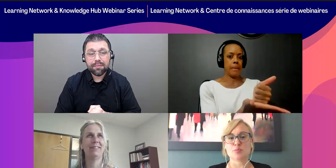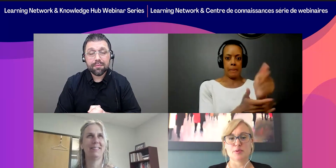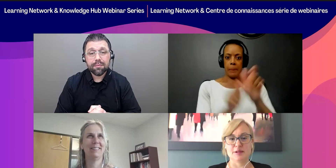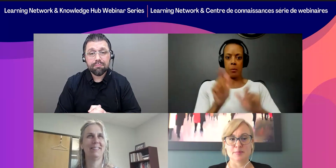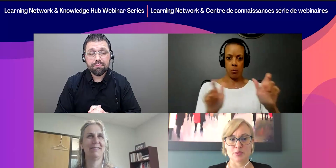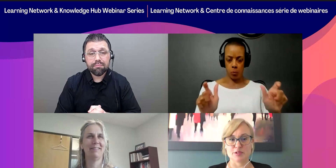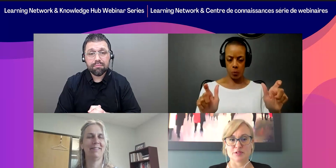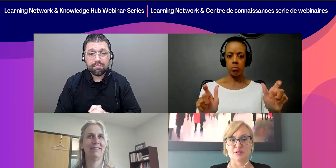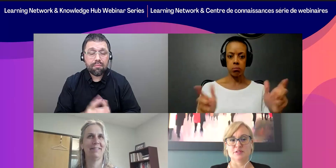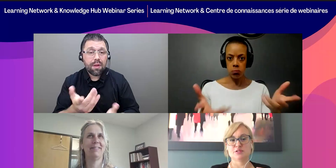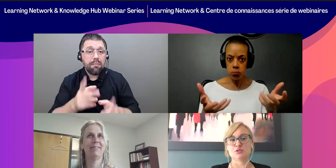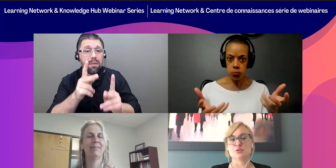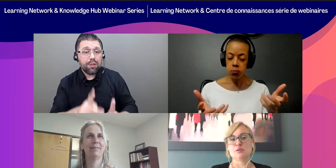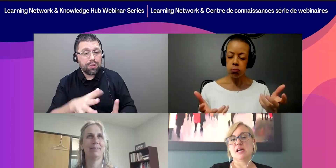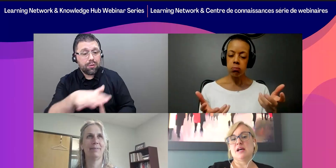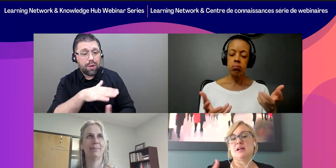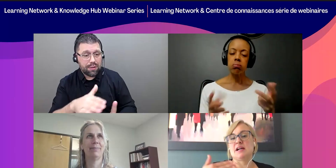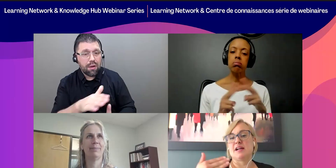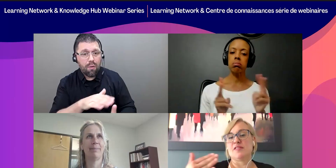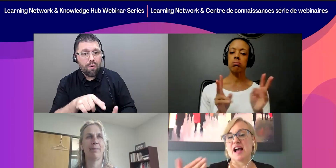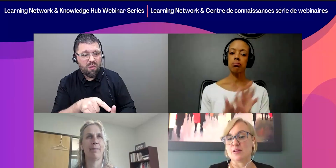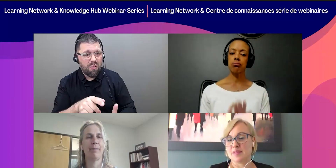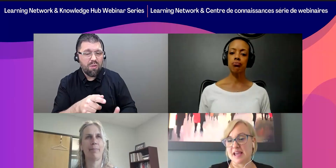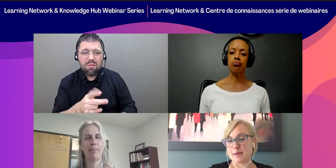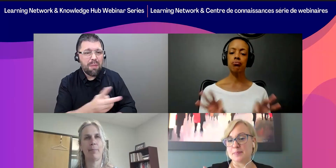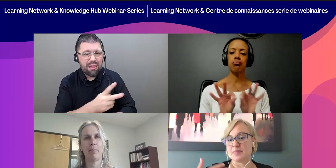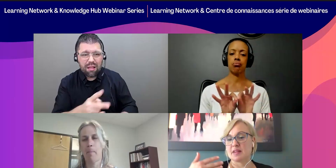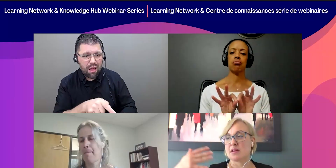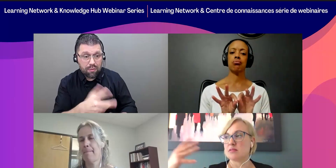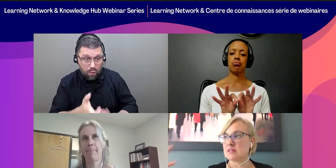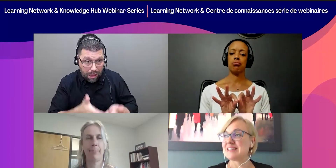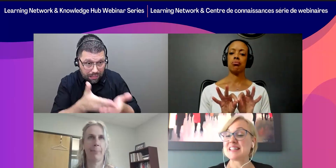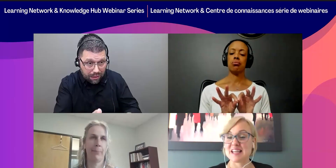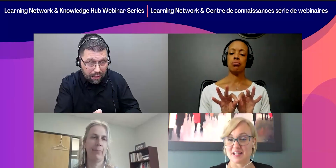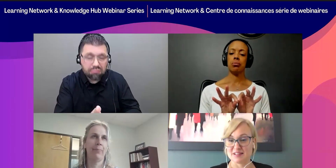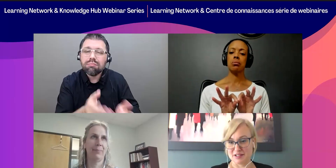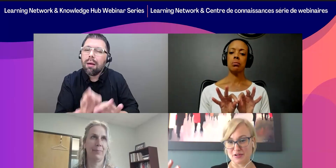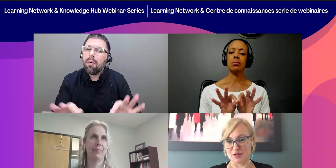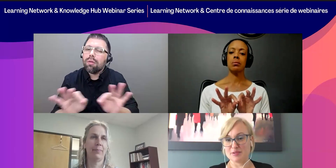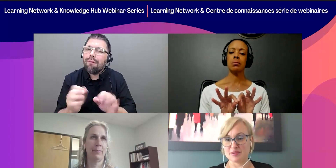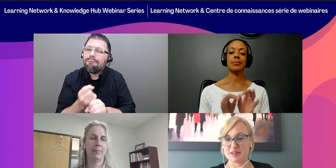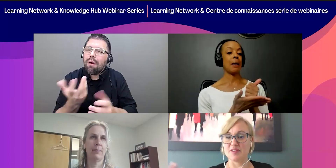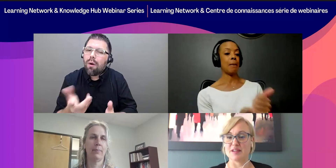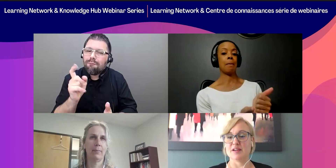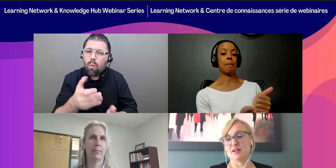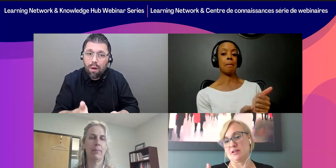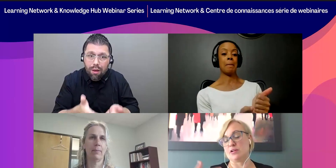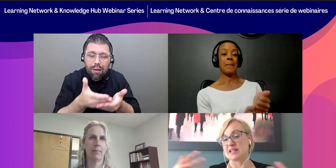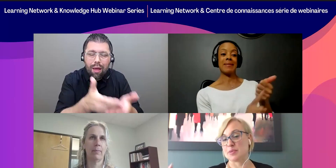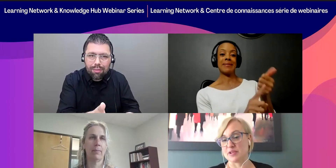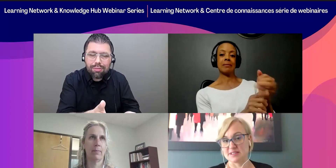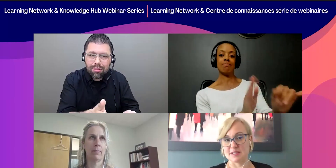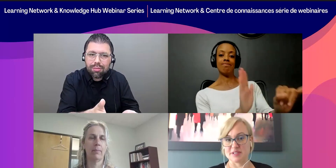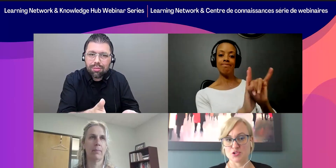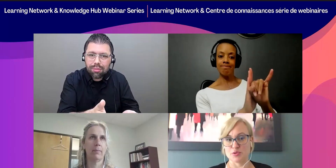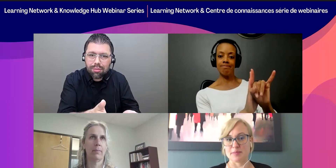is super important to kind of help them indicate that they're living